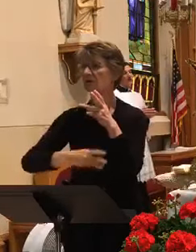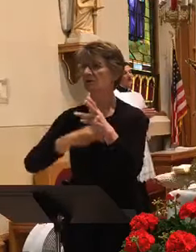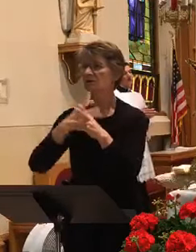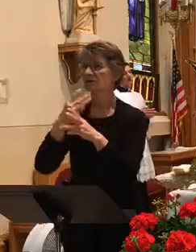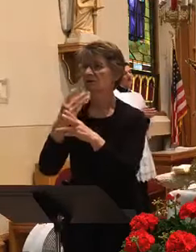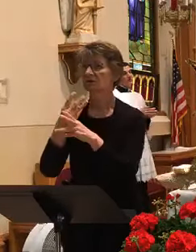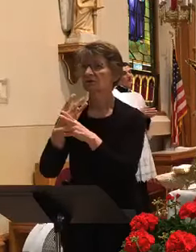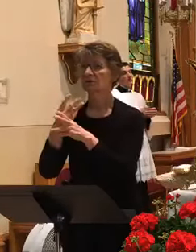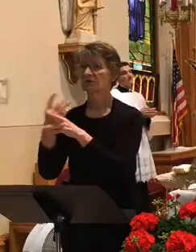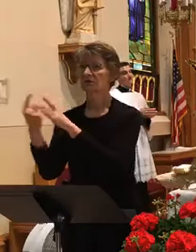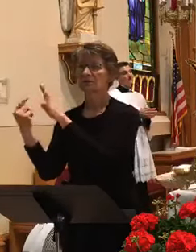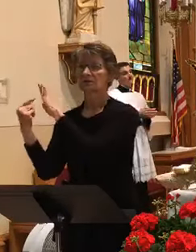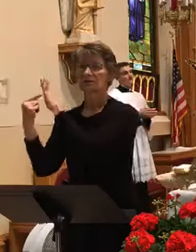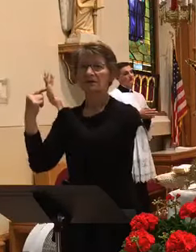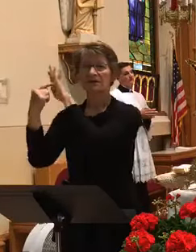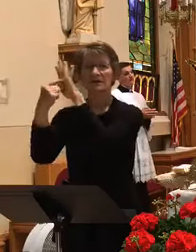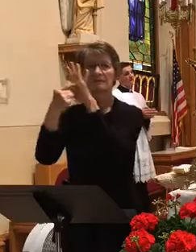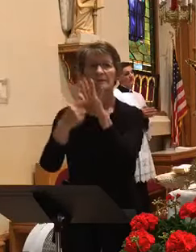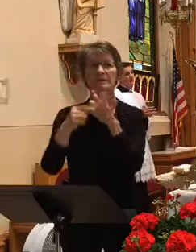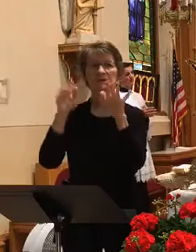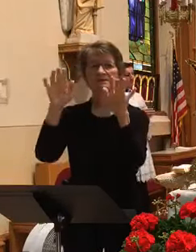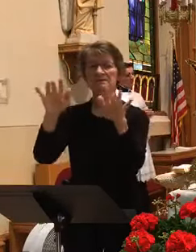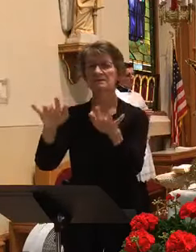the world.